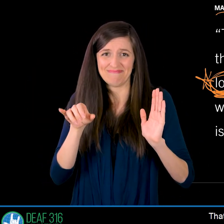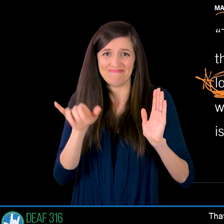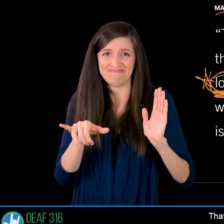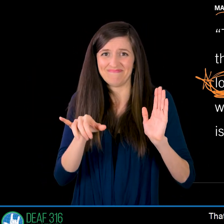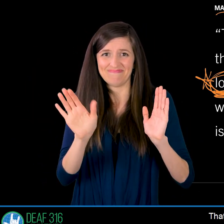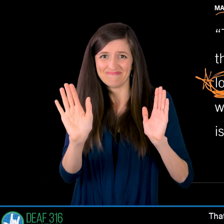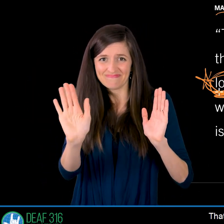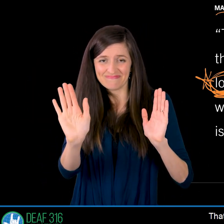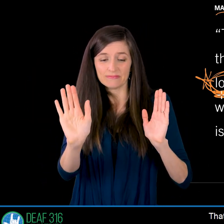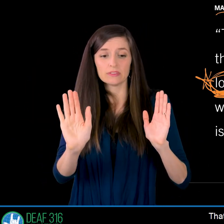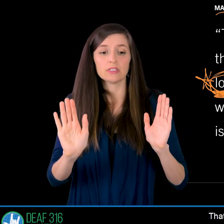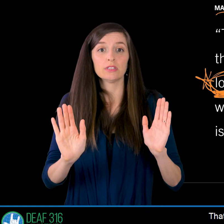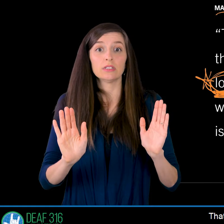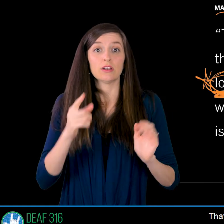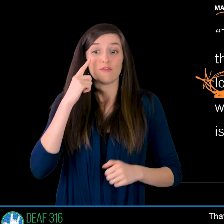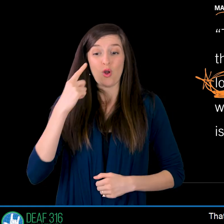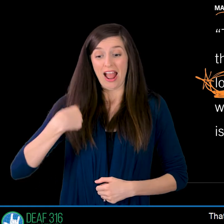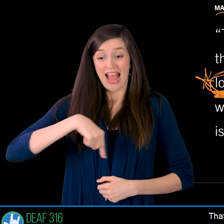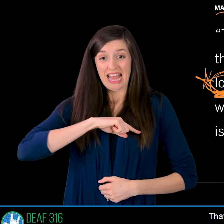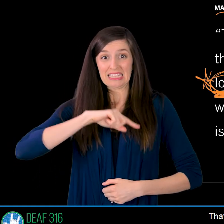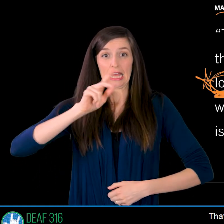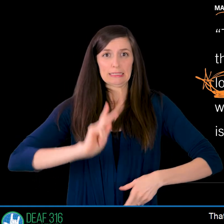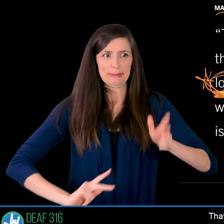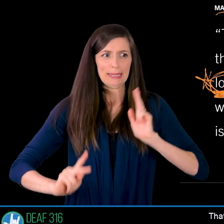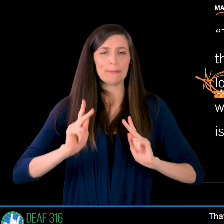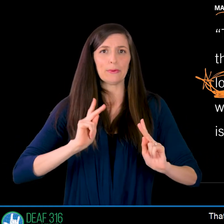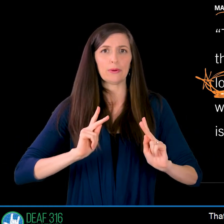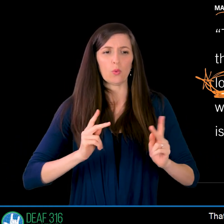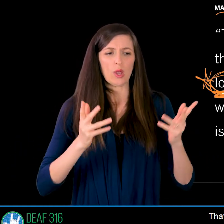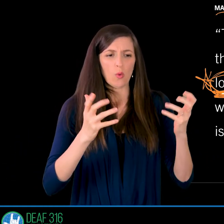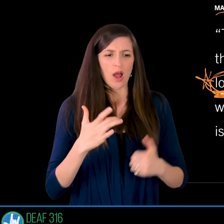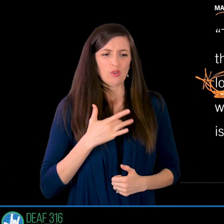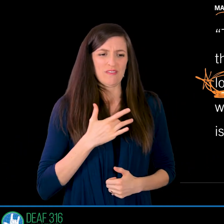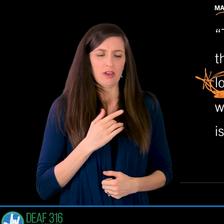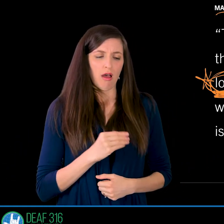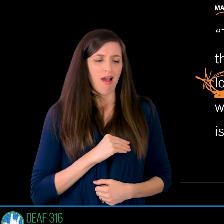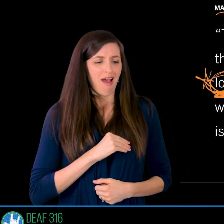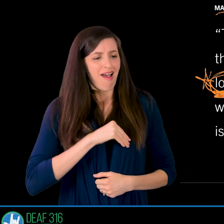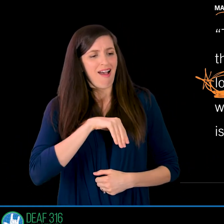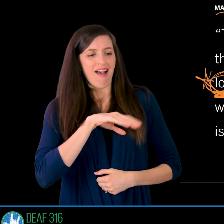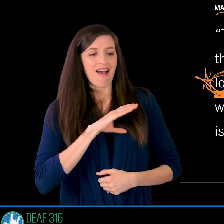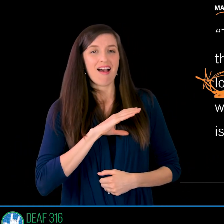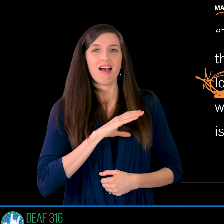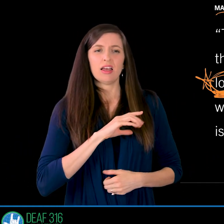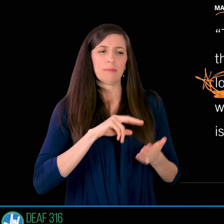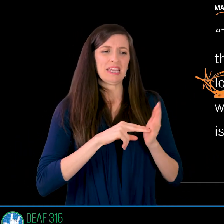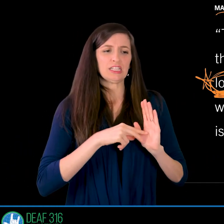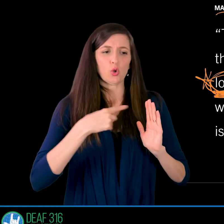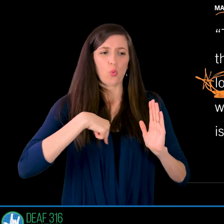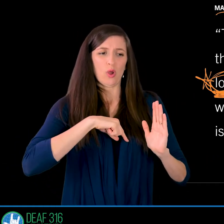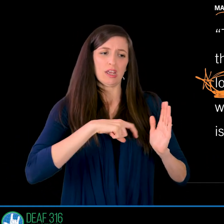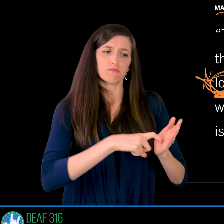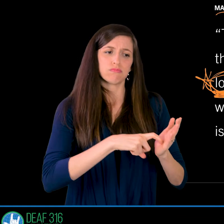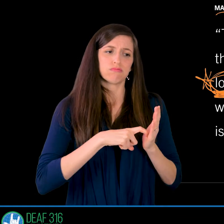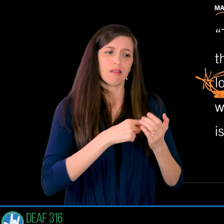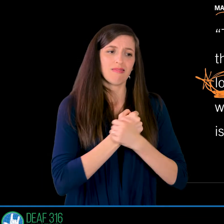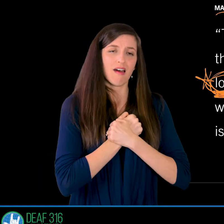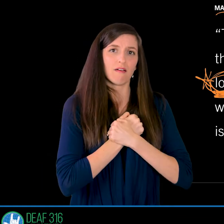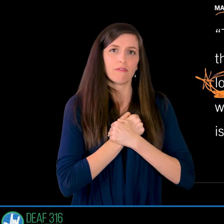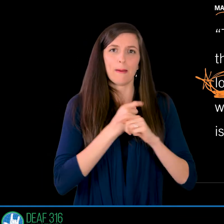That might be what love means when it relates to people. But when it relates to God, he has